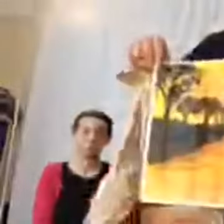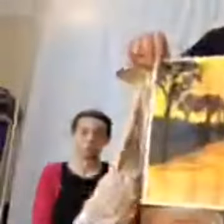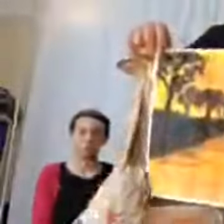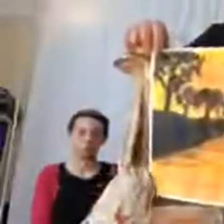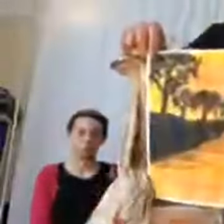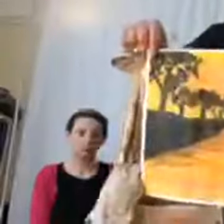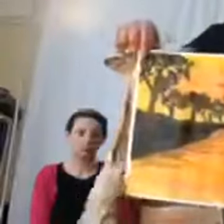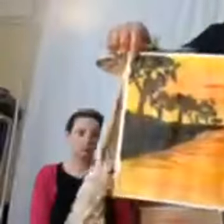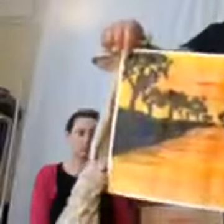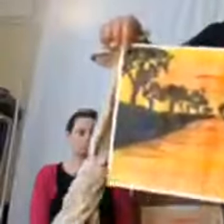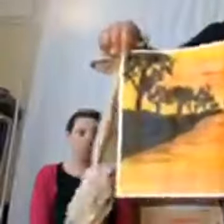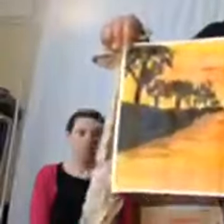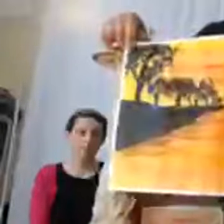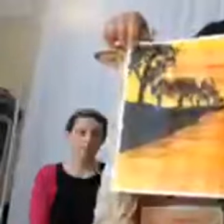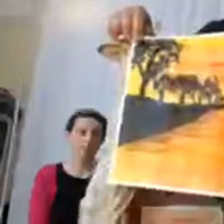can